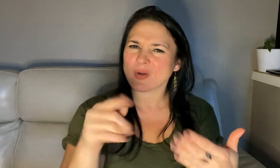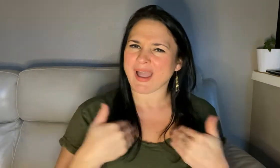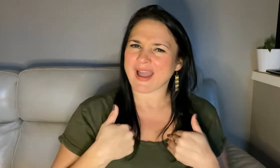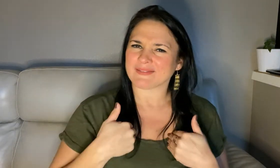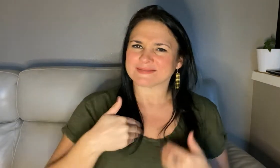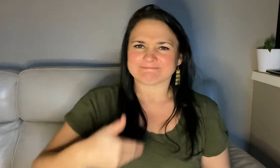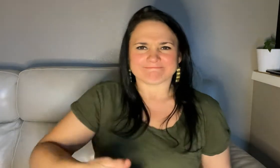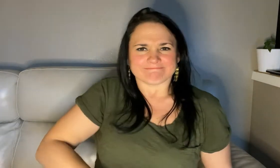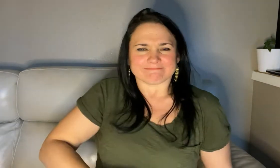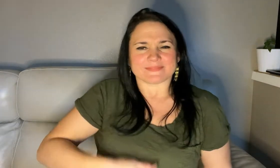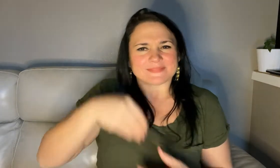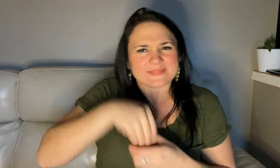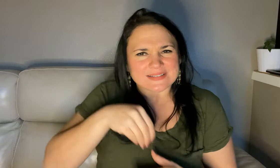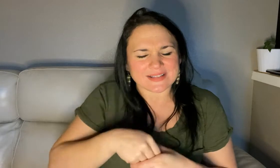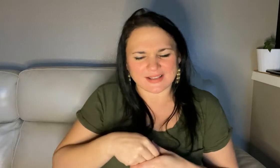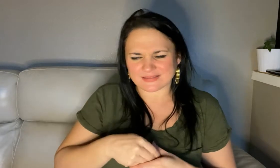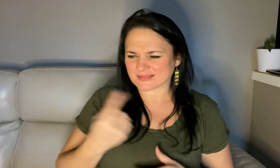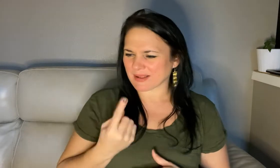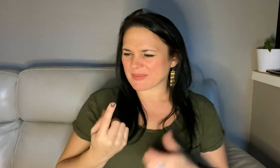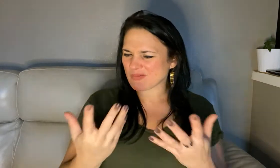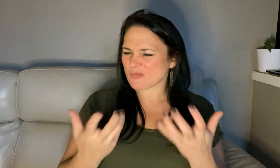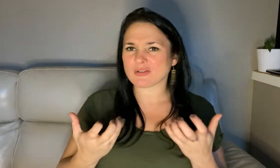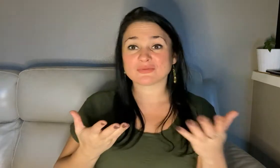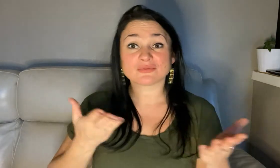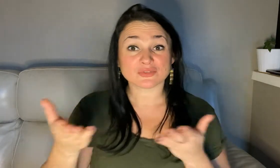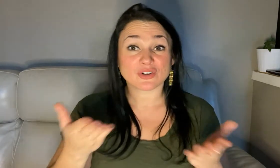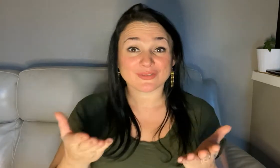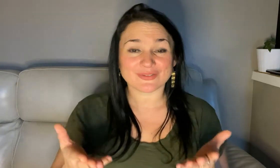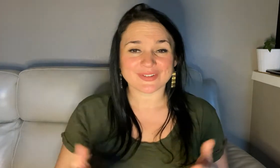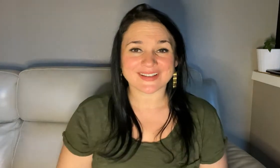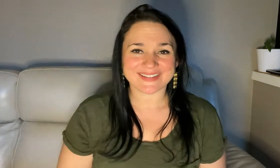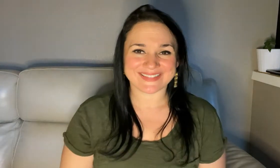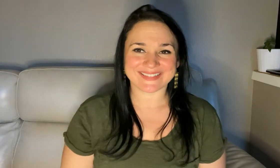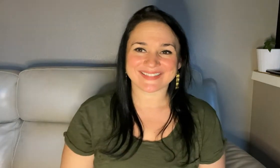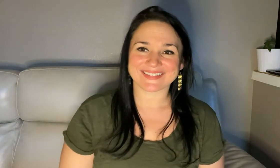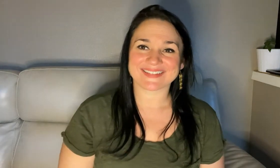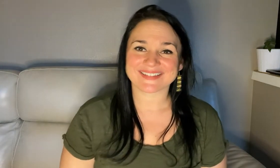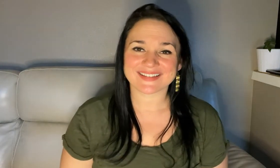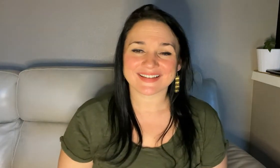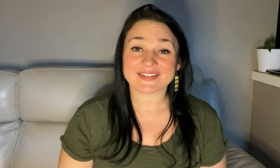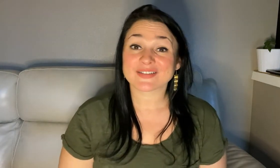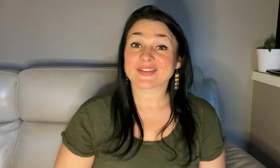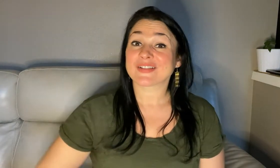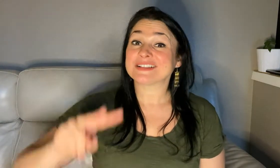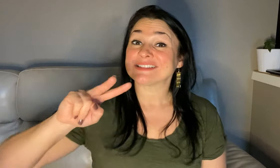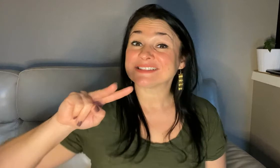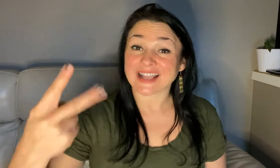have it on paper and you'll have your intuitions. It'll give you what you are here to serve.